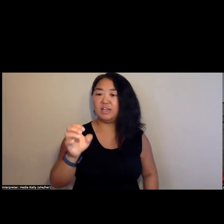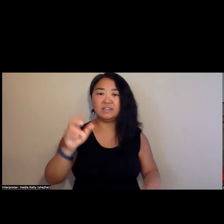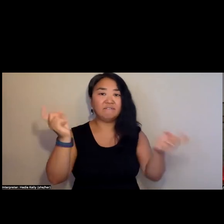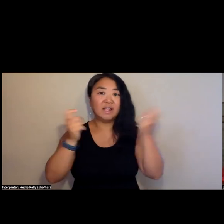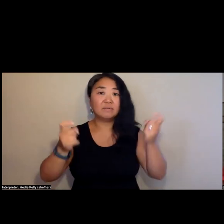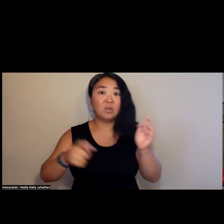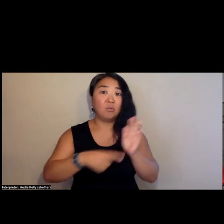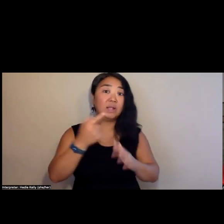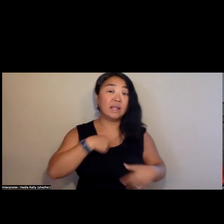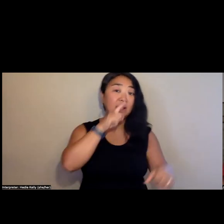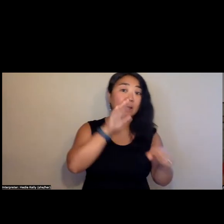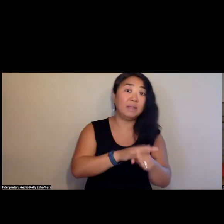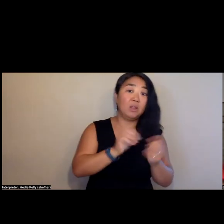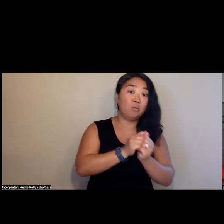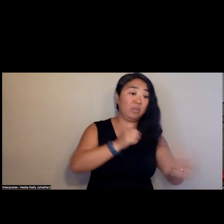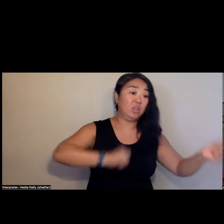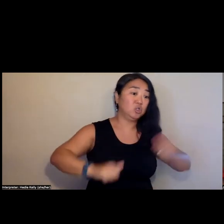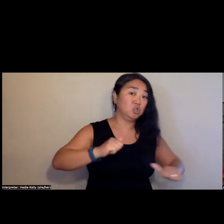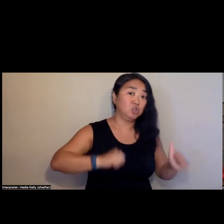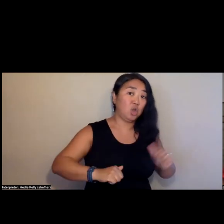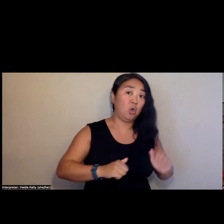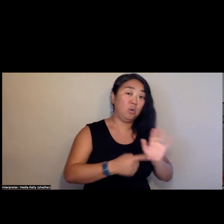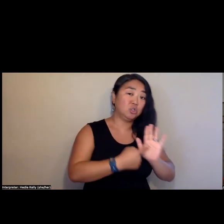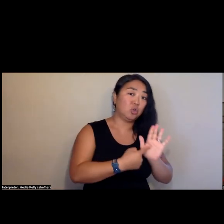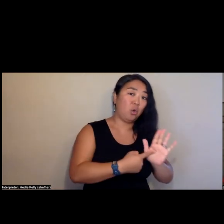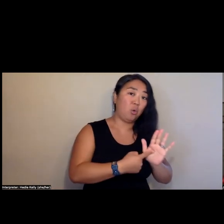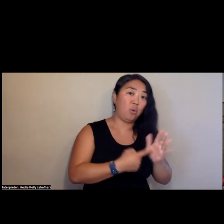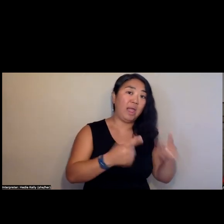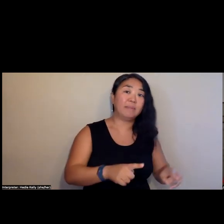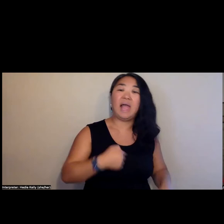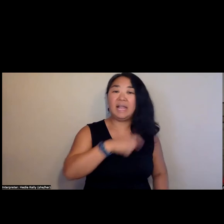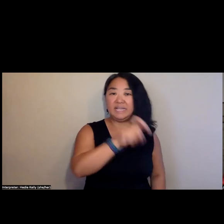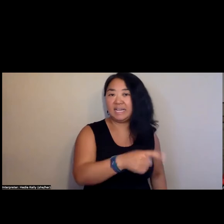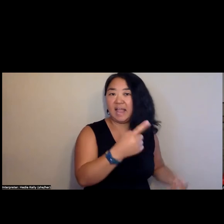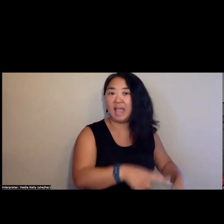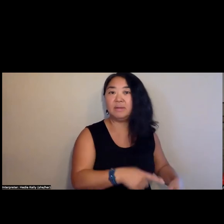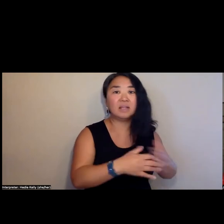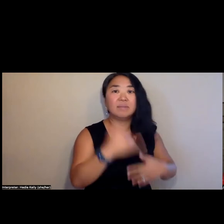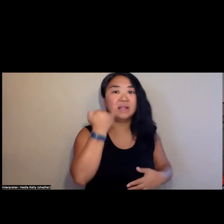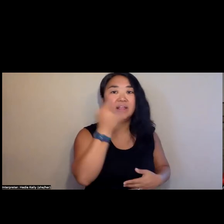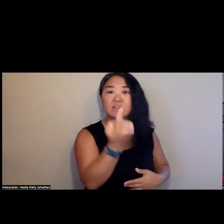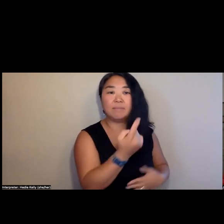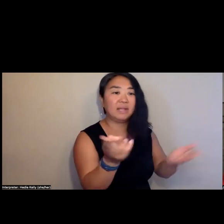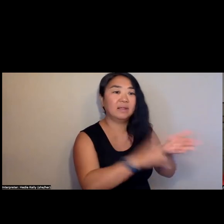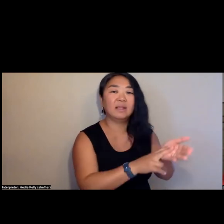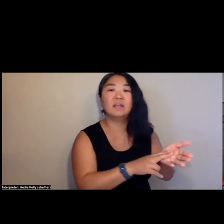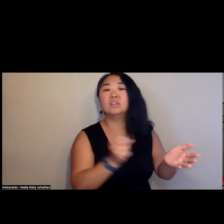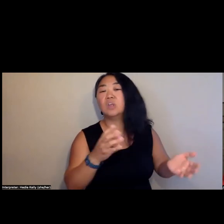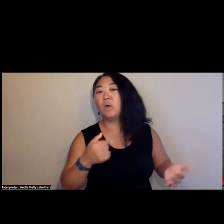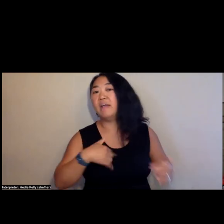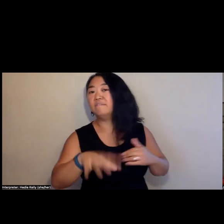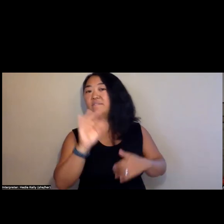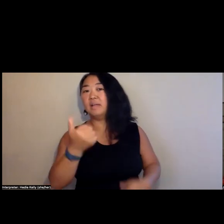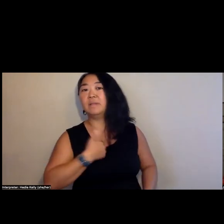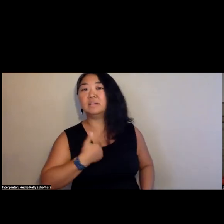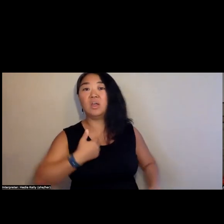I had committed to a show happening show, it had to happen even if nobody signed up or someone showed up at the last minute. And so then I found myself walking